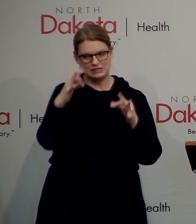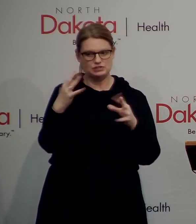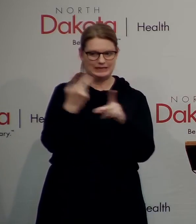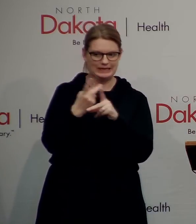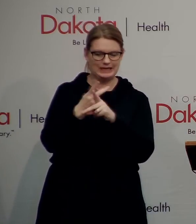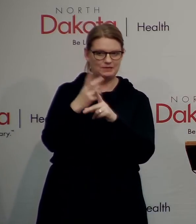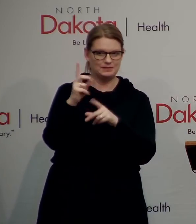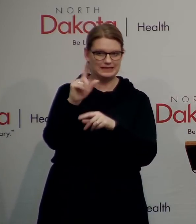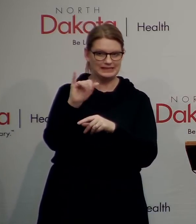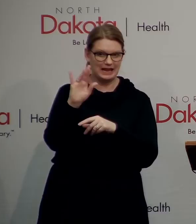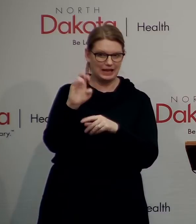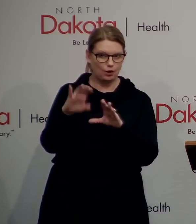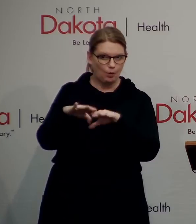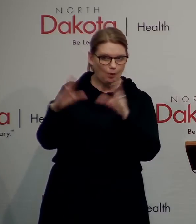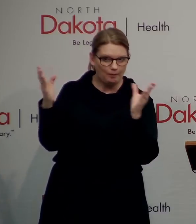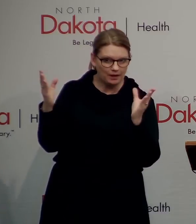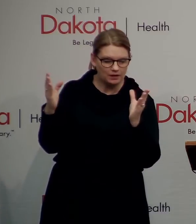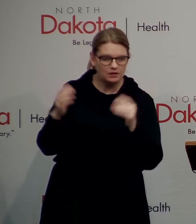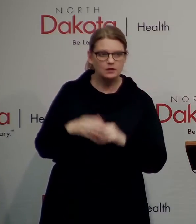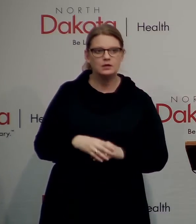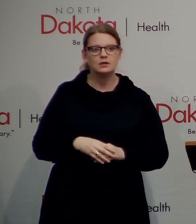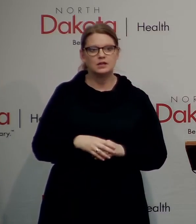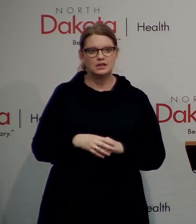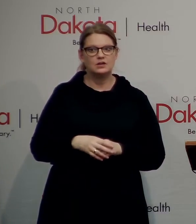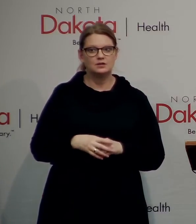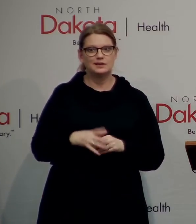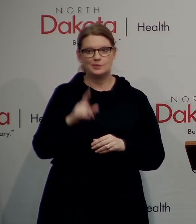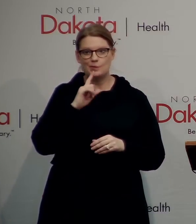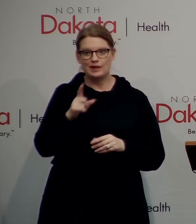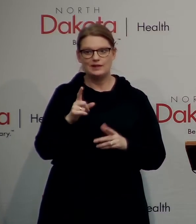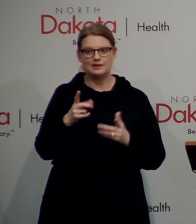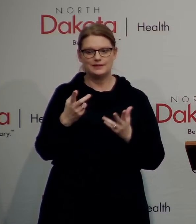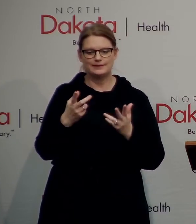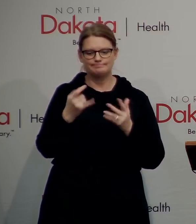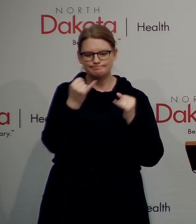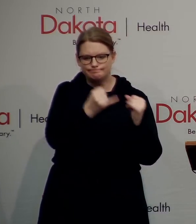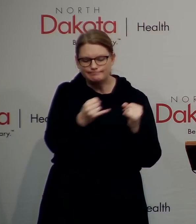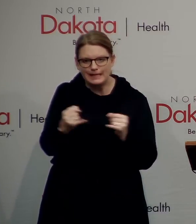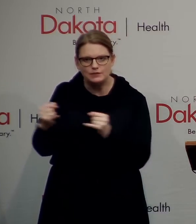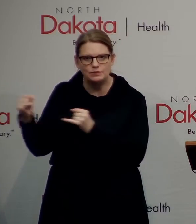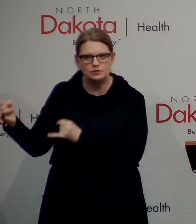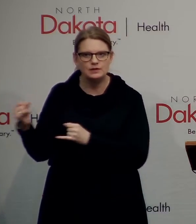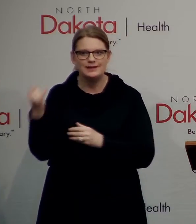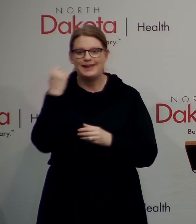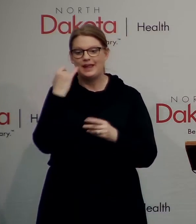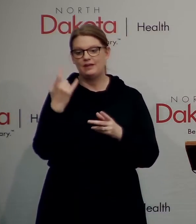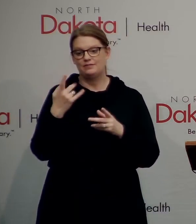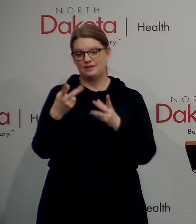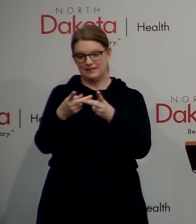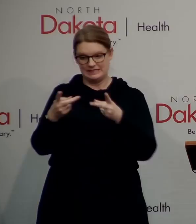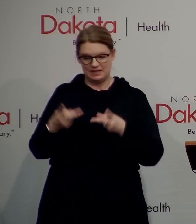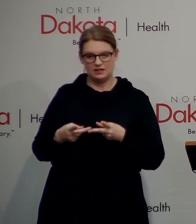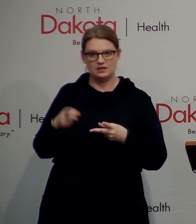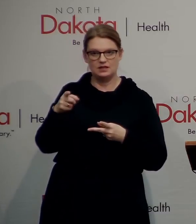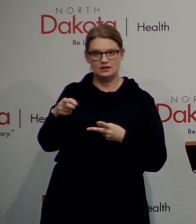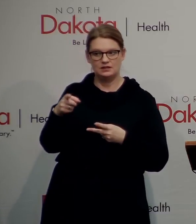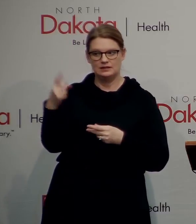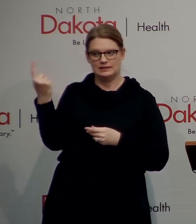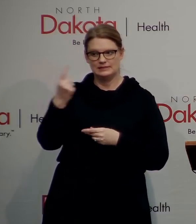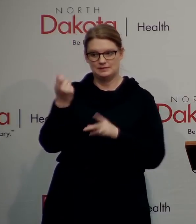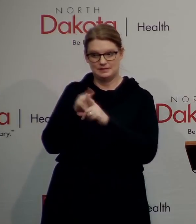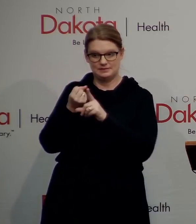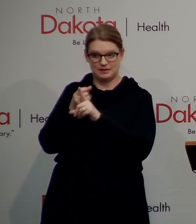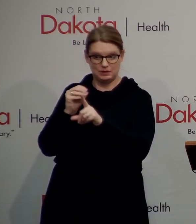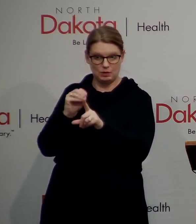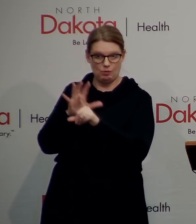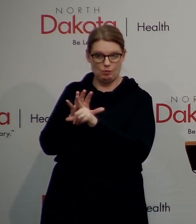open, and again, on a case-by-case basis. I'm sure if a childcare facility finds out that they've got someone who's been